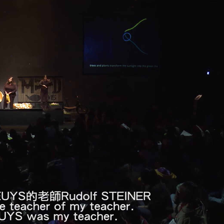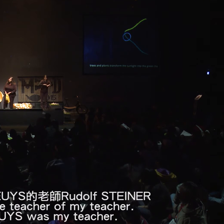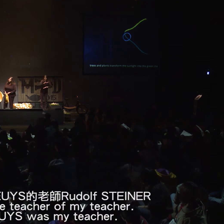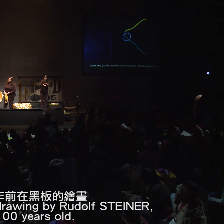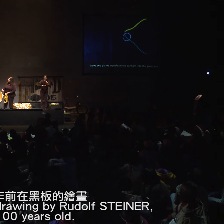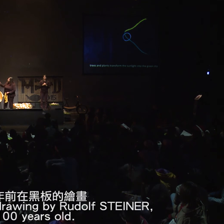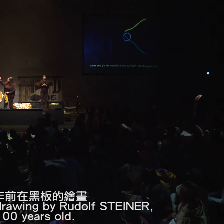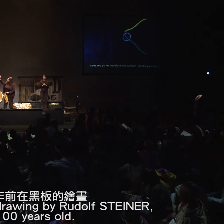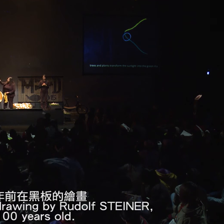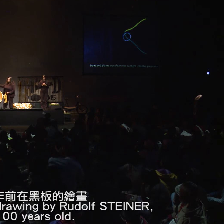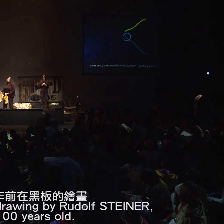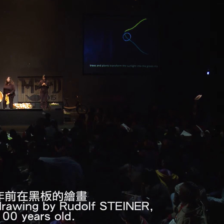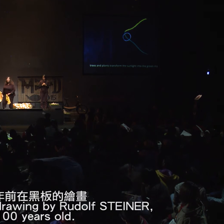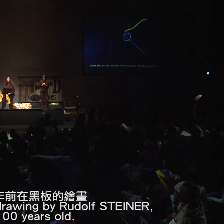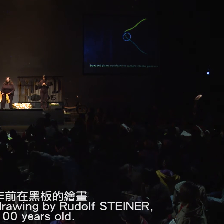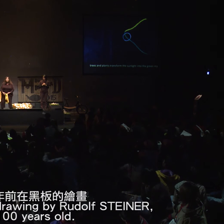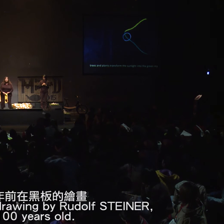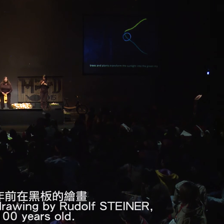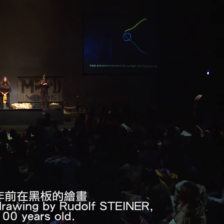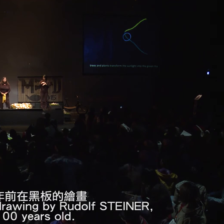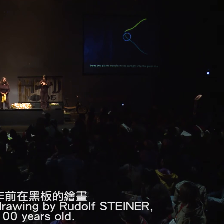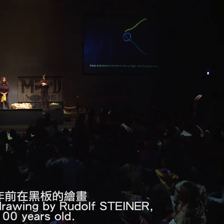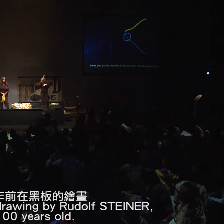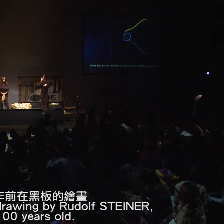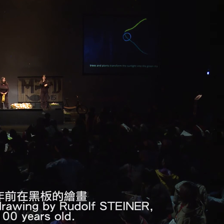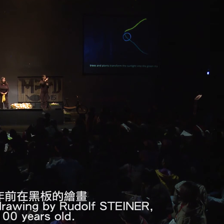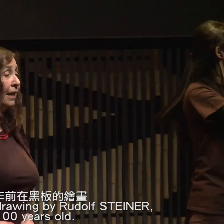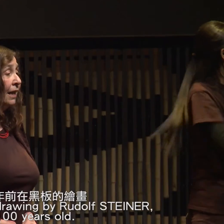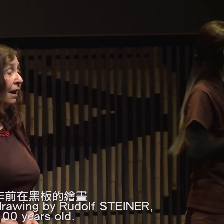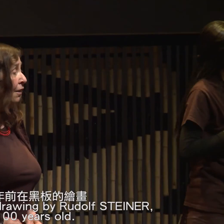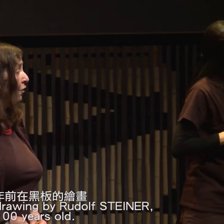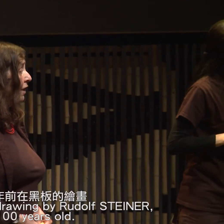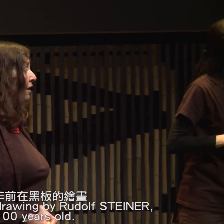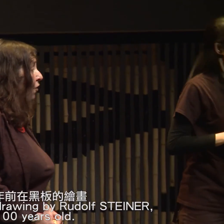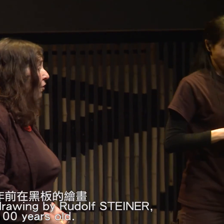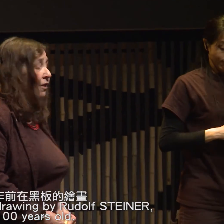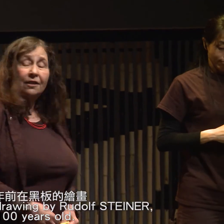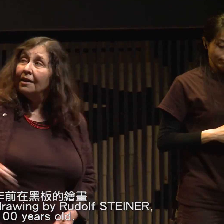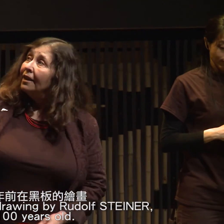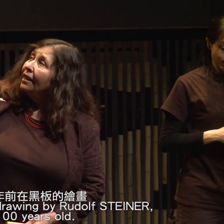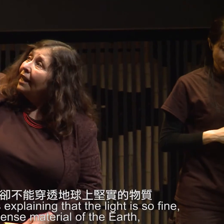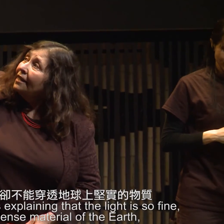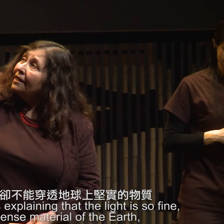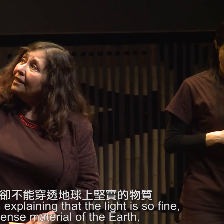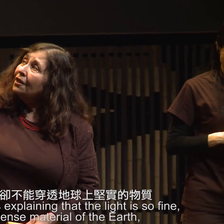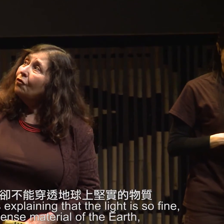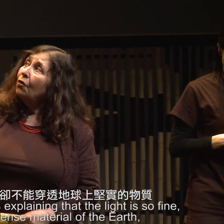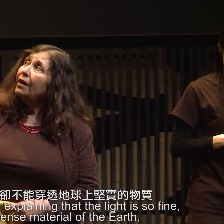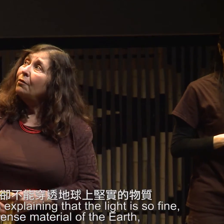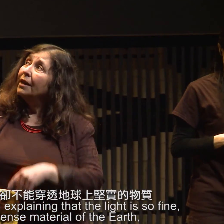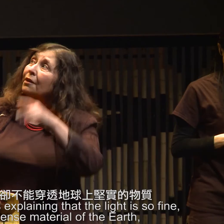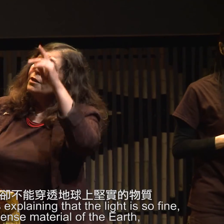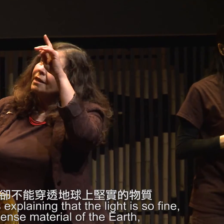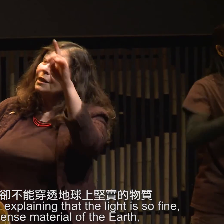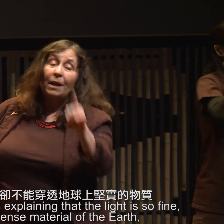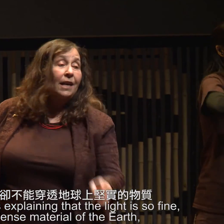teacher, the artist. This is a blackboard drawing by Rudolf Steiner, nearly 100 years old. And it's a drawing